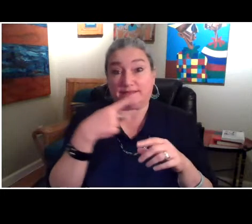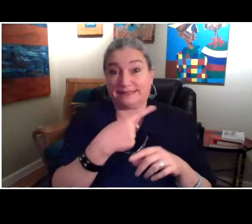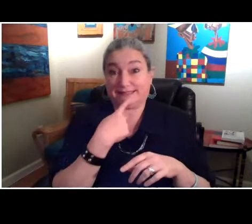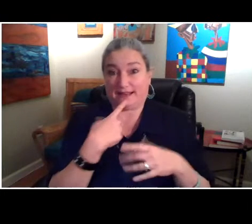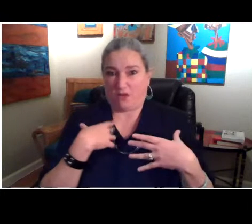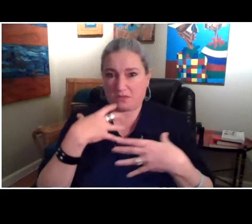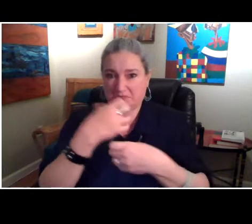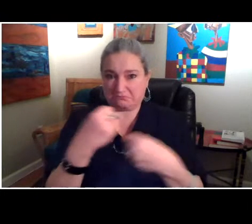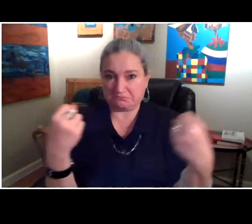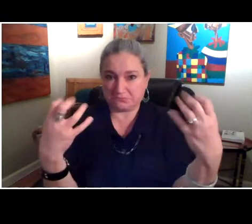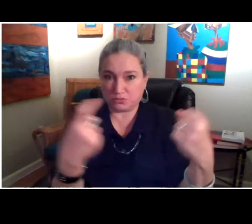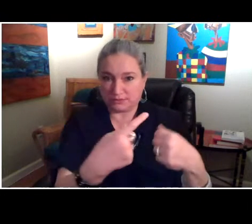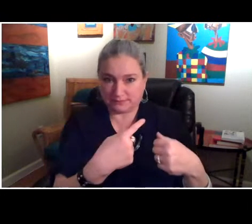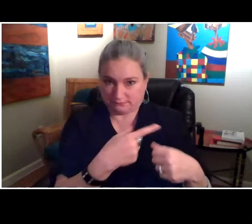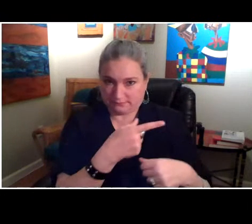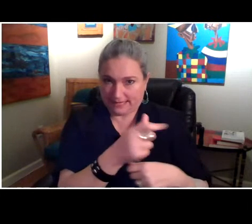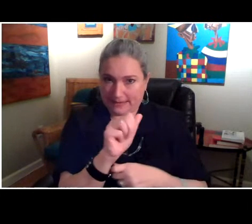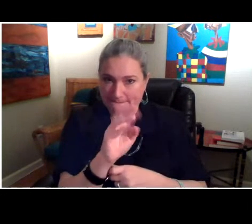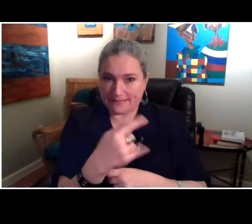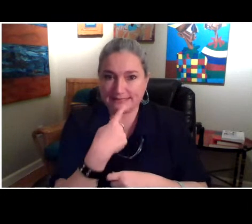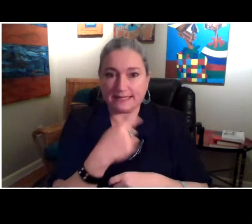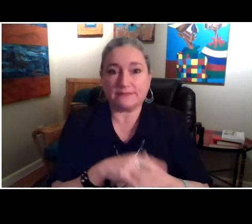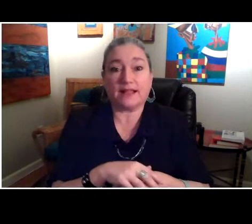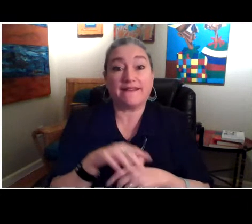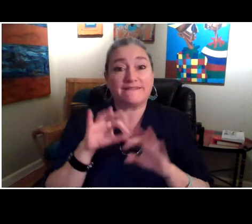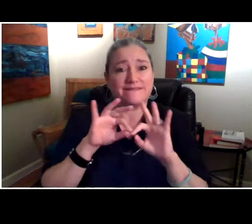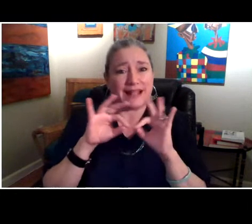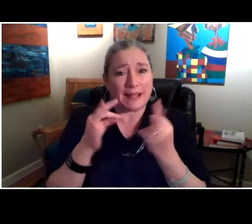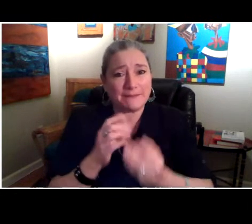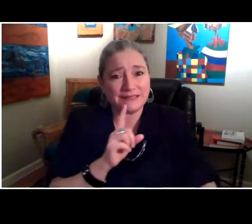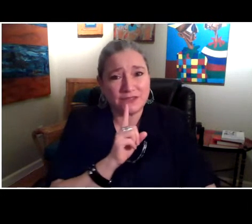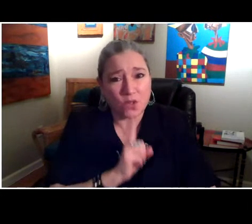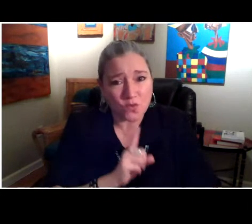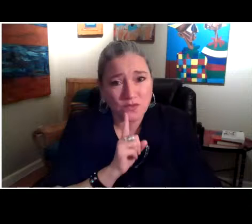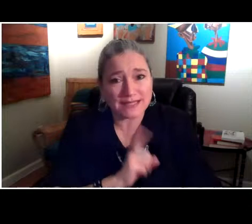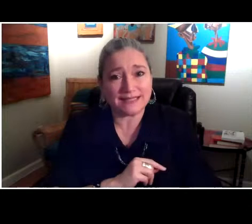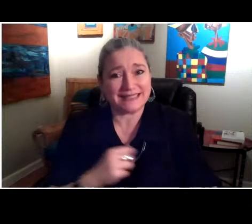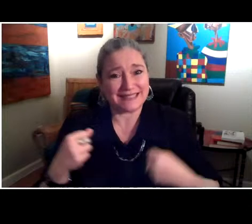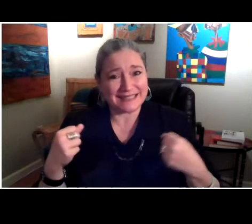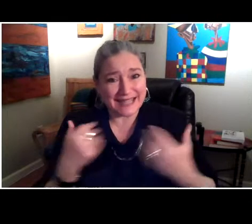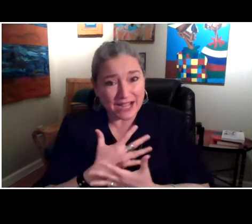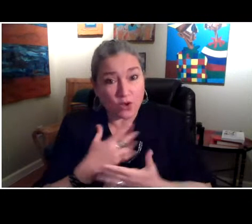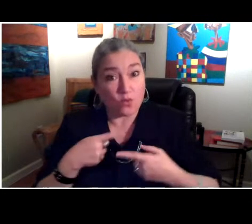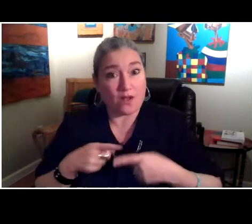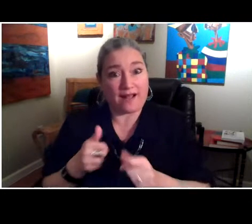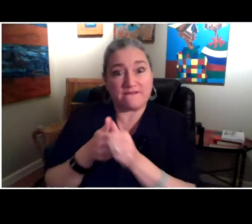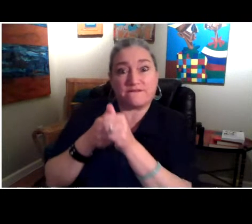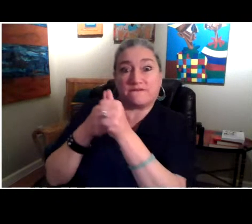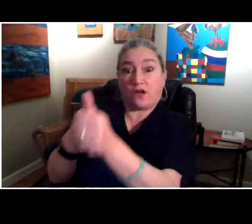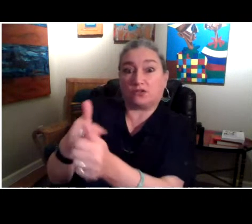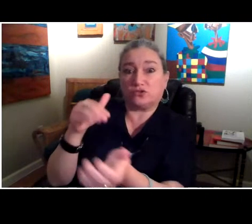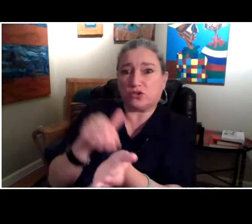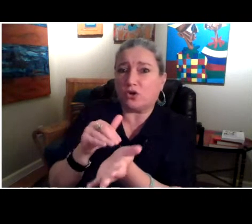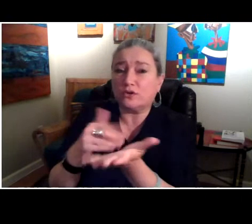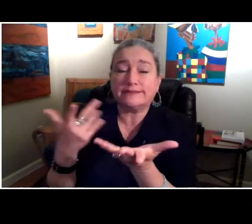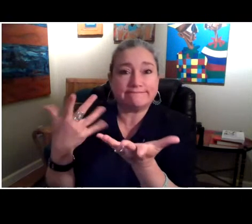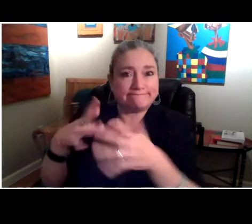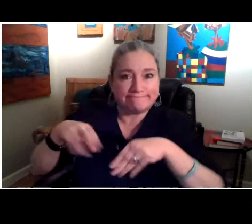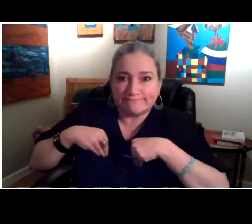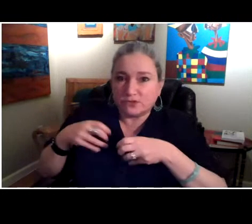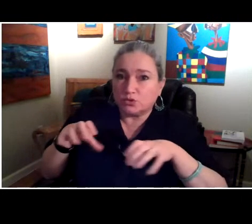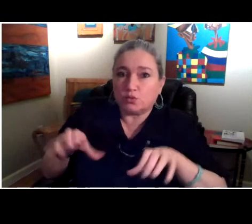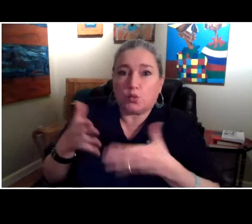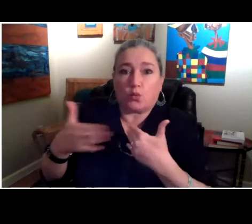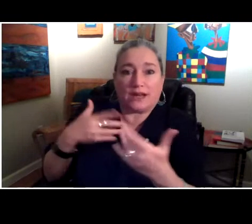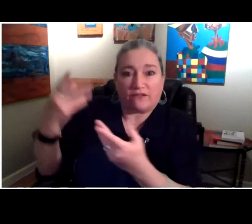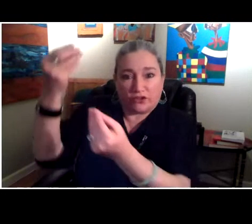their identities, but I will use the name Amy for this art as a pseudonym. And Amy